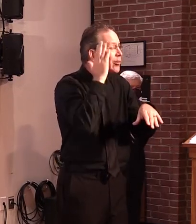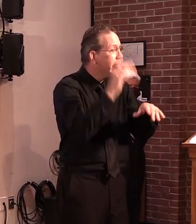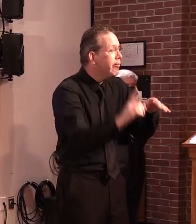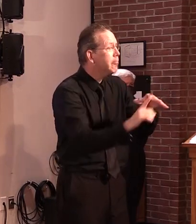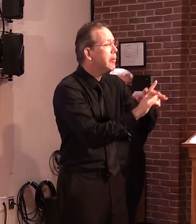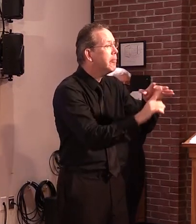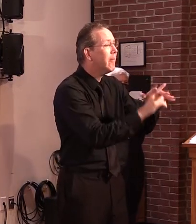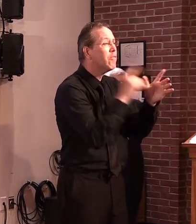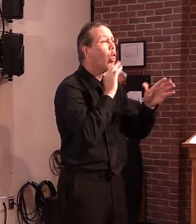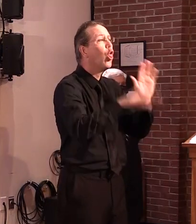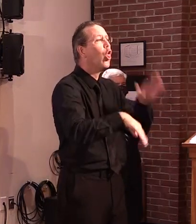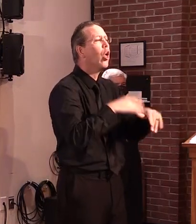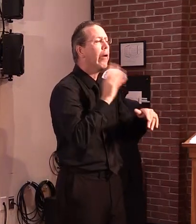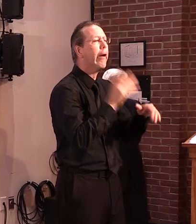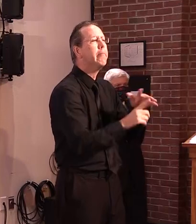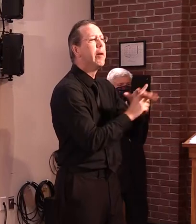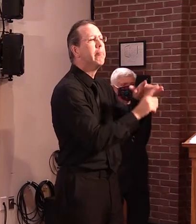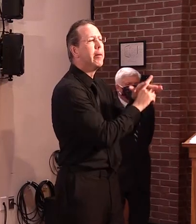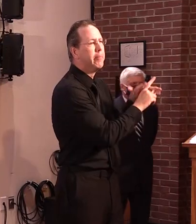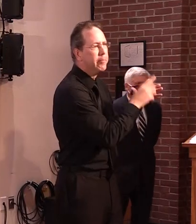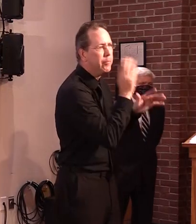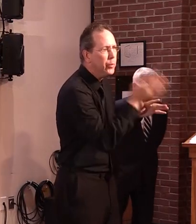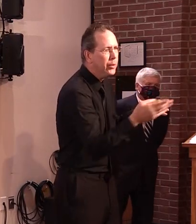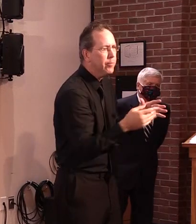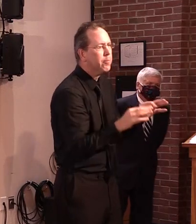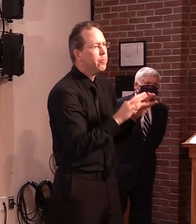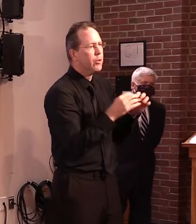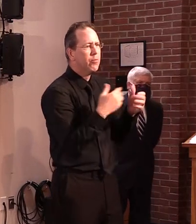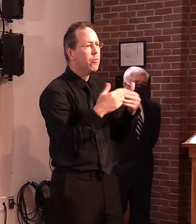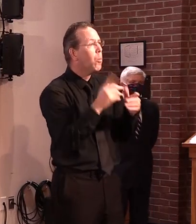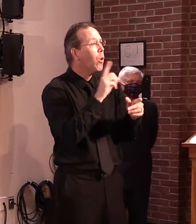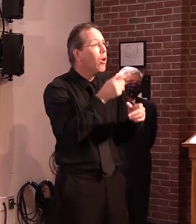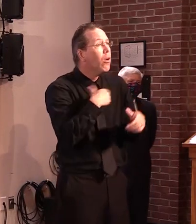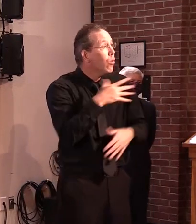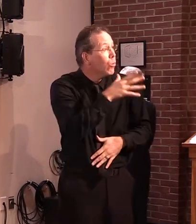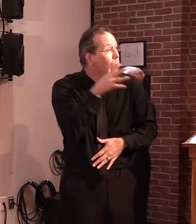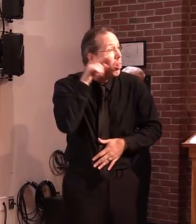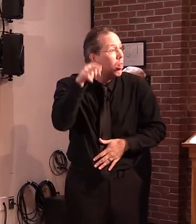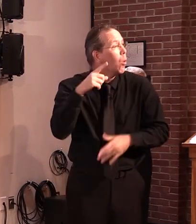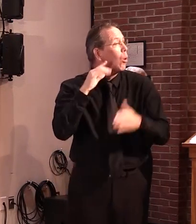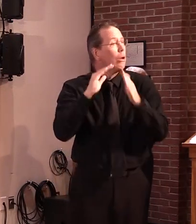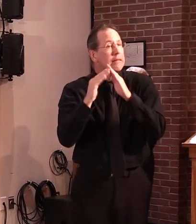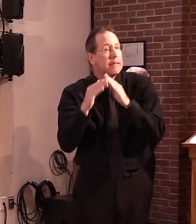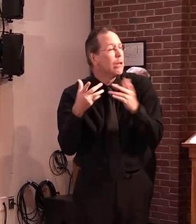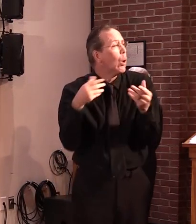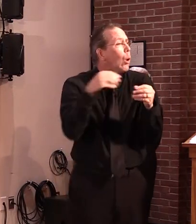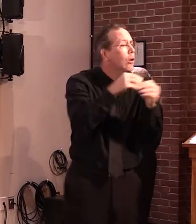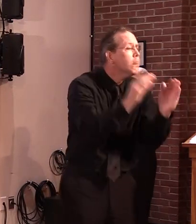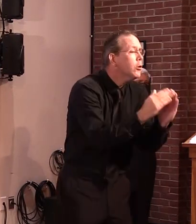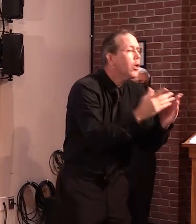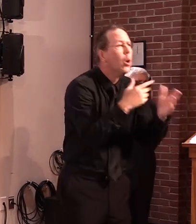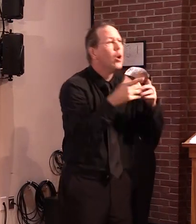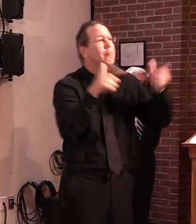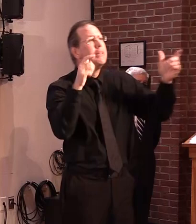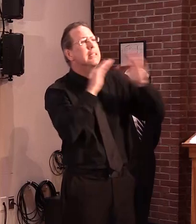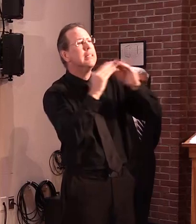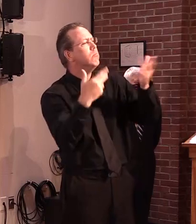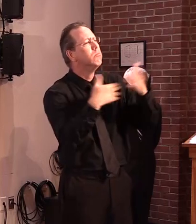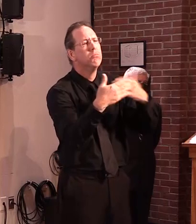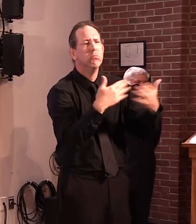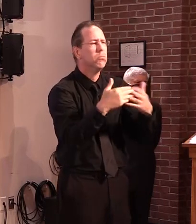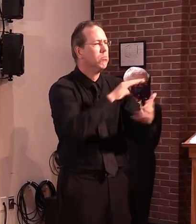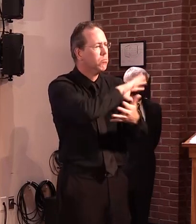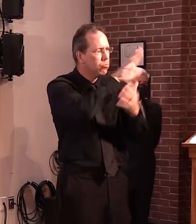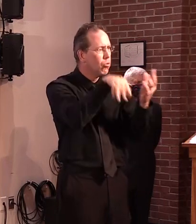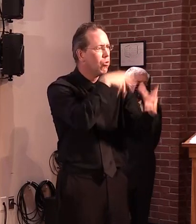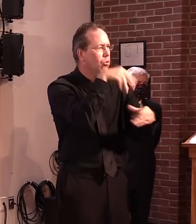whether you're in the beautiful rural area of Vermont or in the middle of Manhattan or the Bronx, that